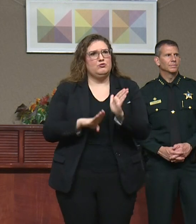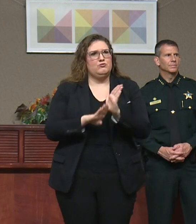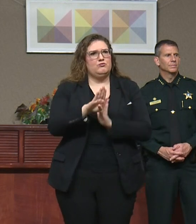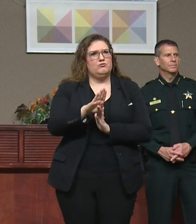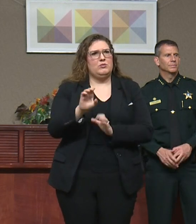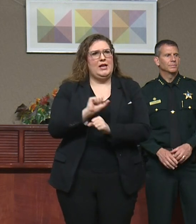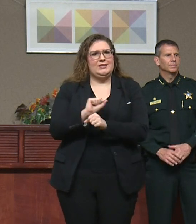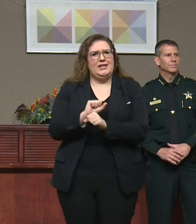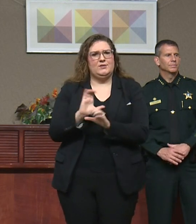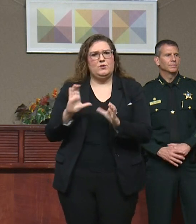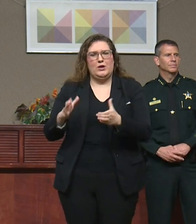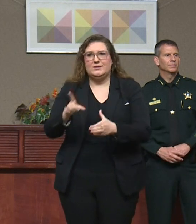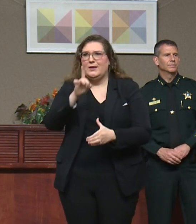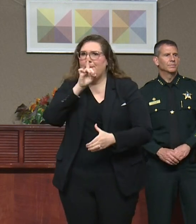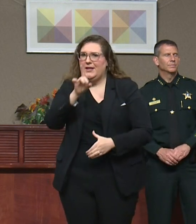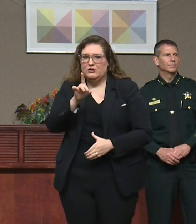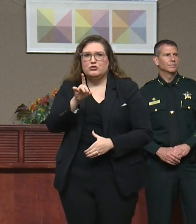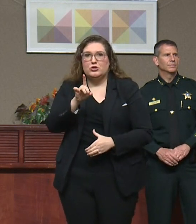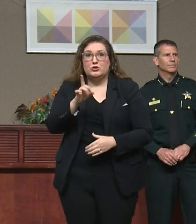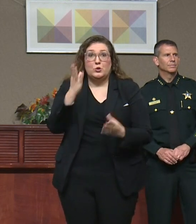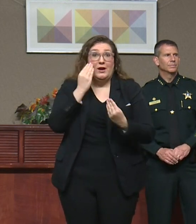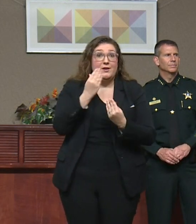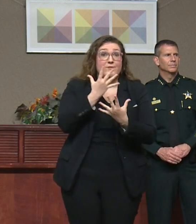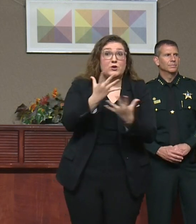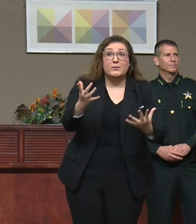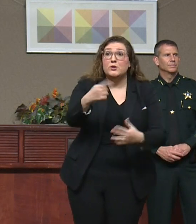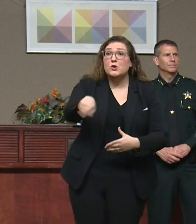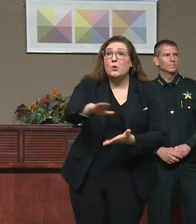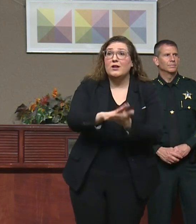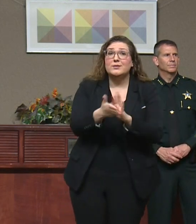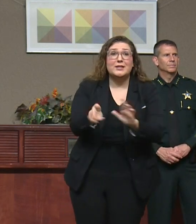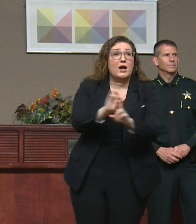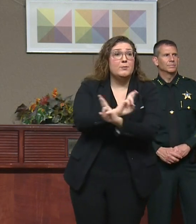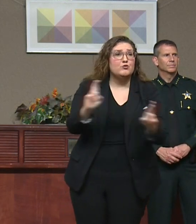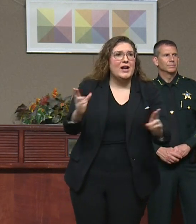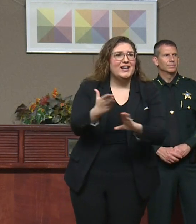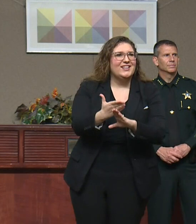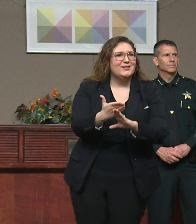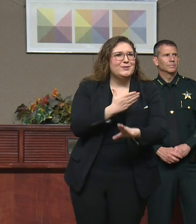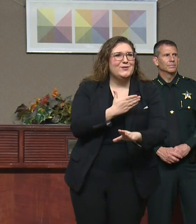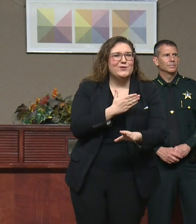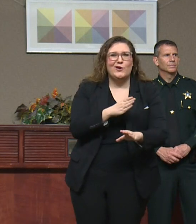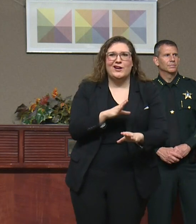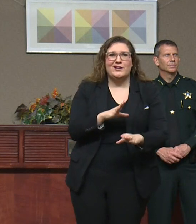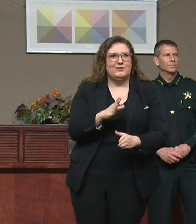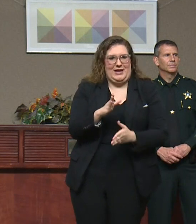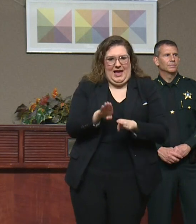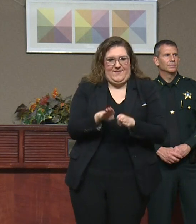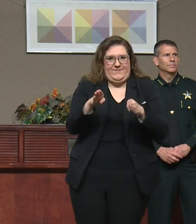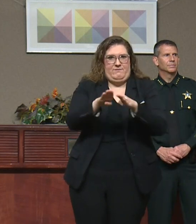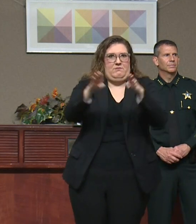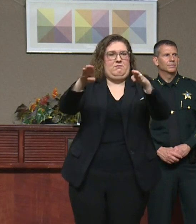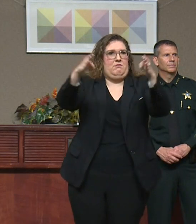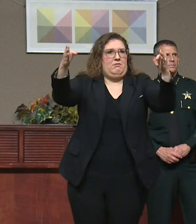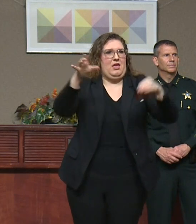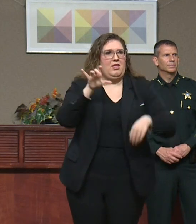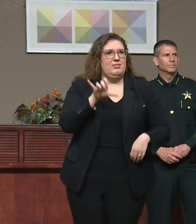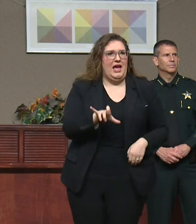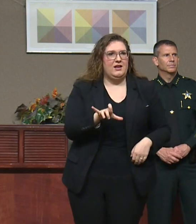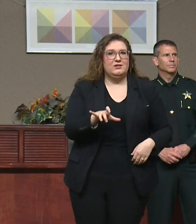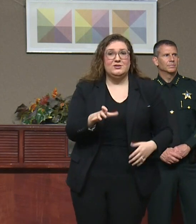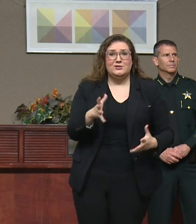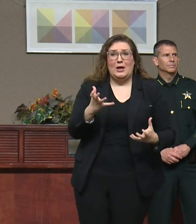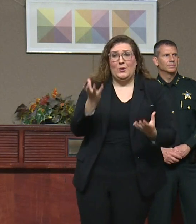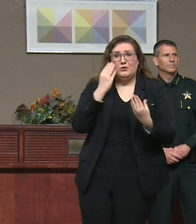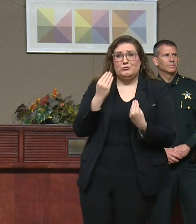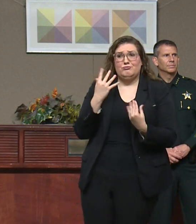we possibly can before you go into those various phases. So I would say to that employee, that's something that they